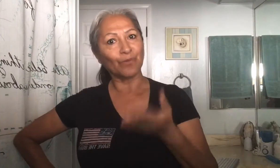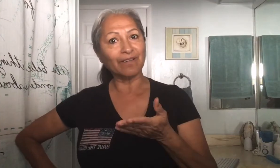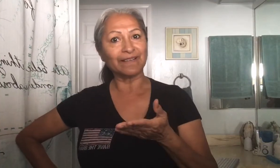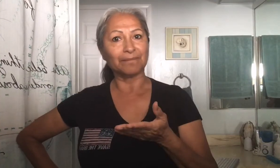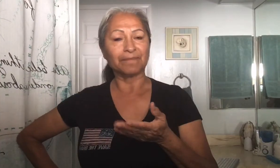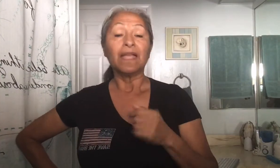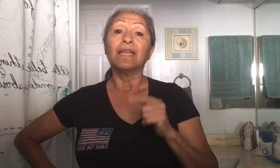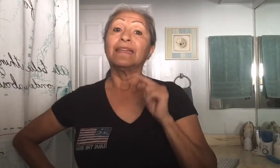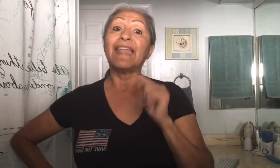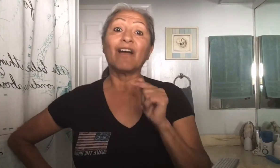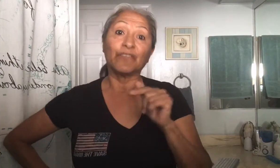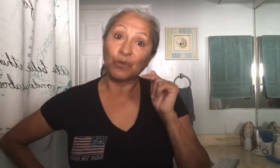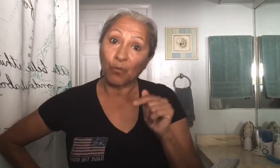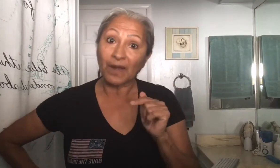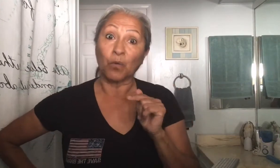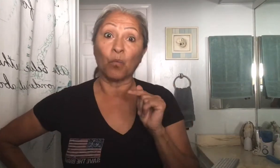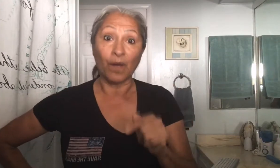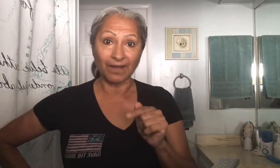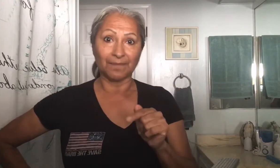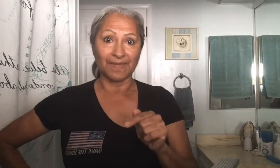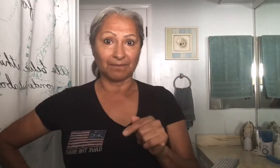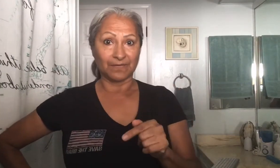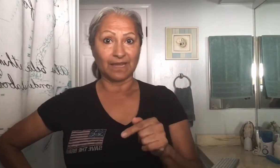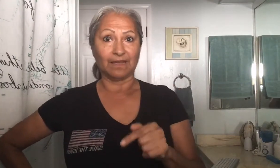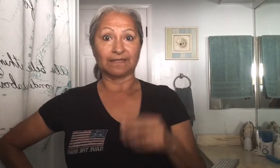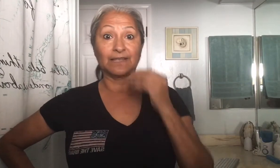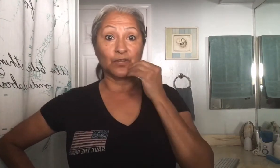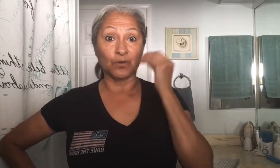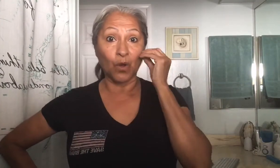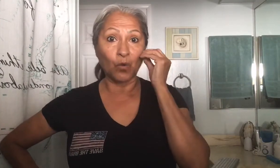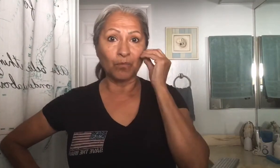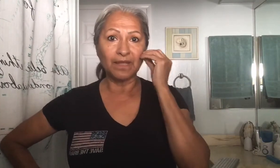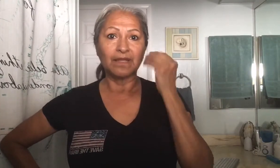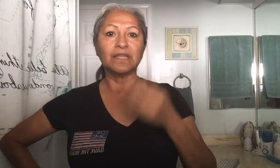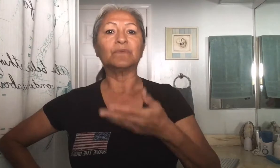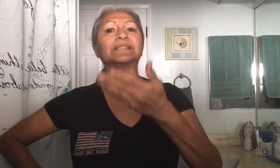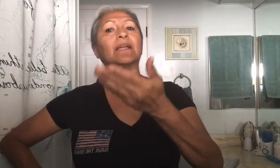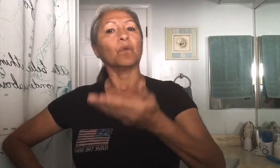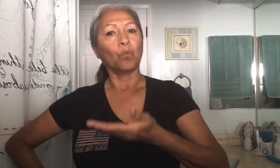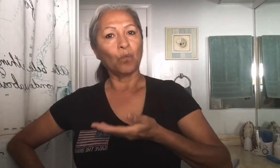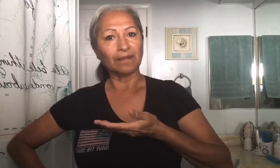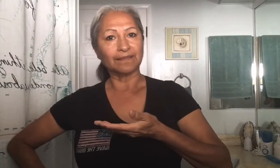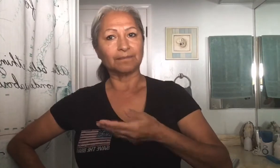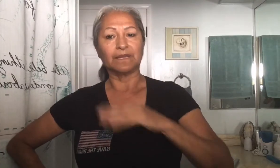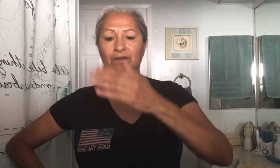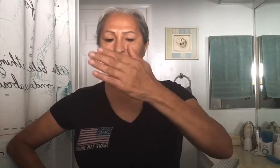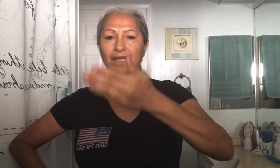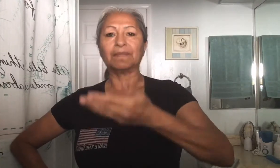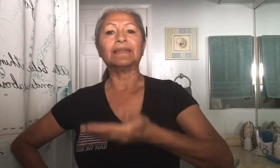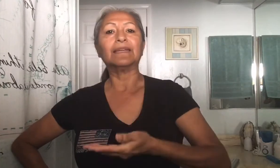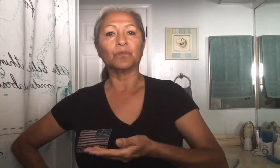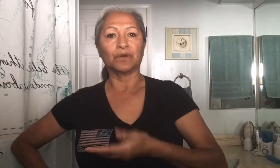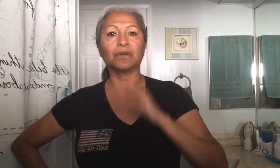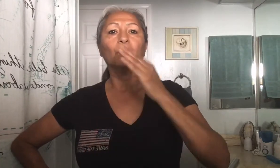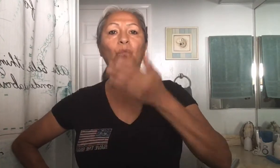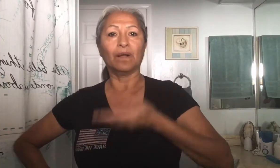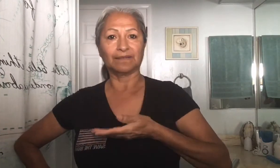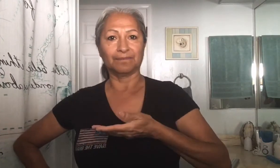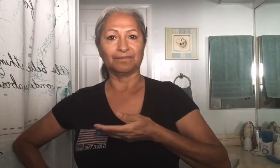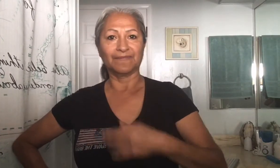welcome. Now, if you want to welcome them, say to your home, you would say welcome. You're coming inward, welcome.